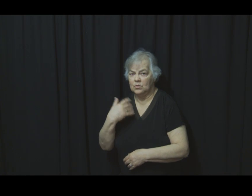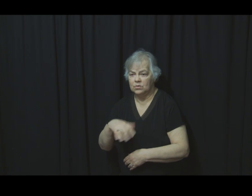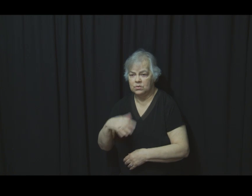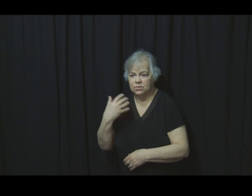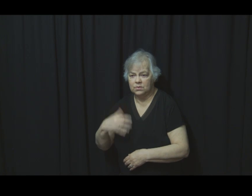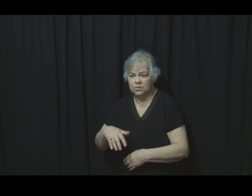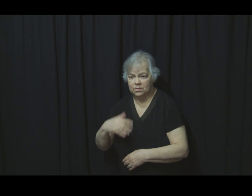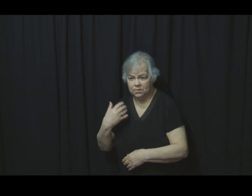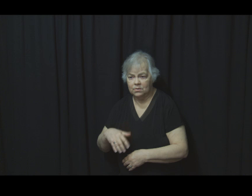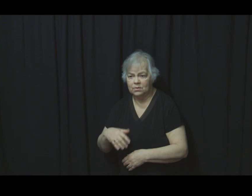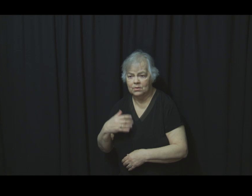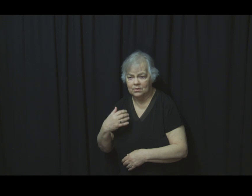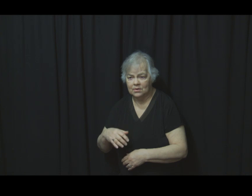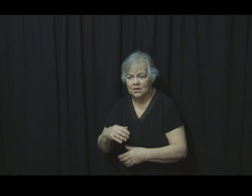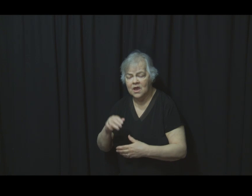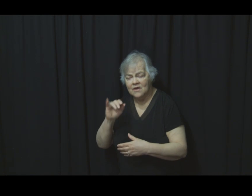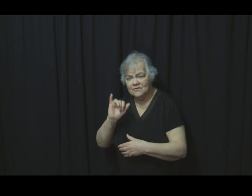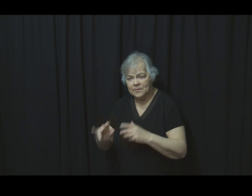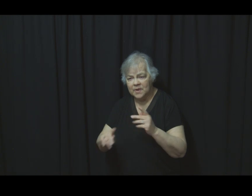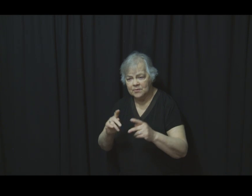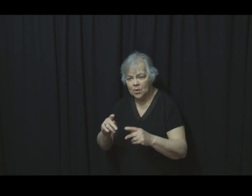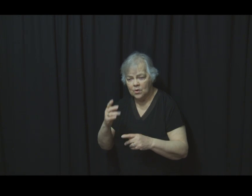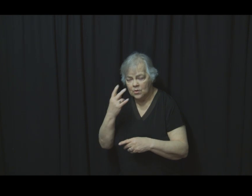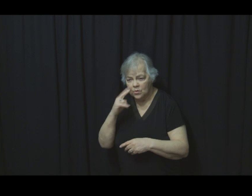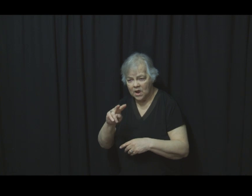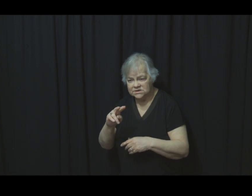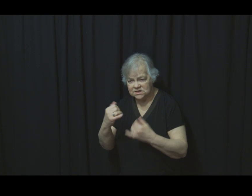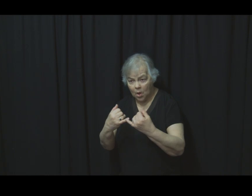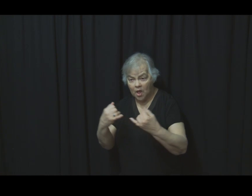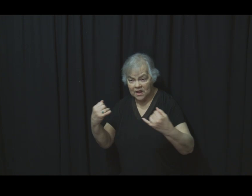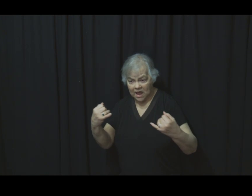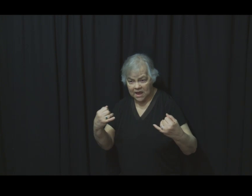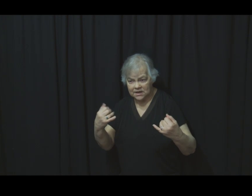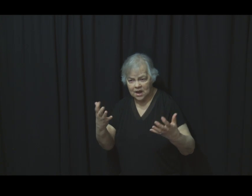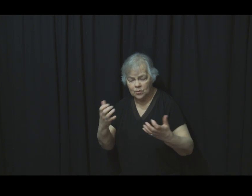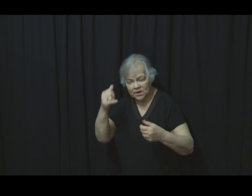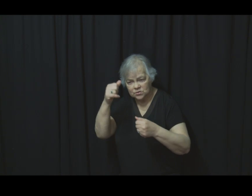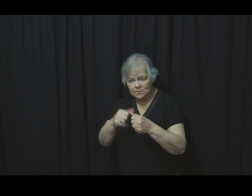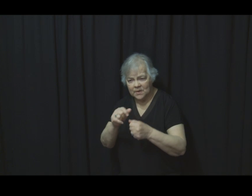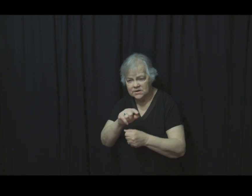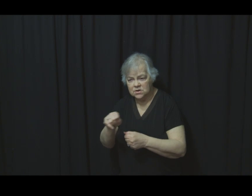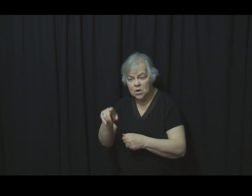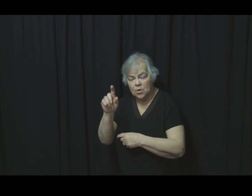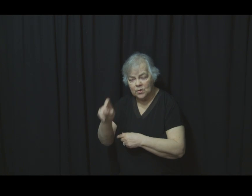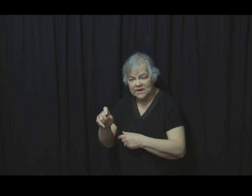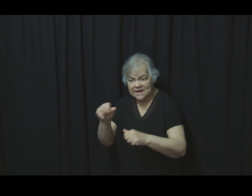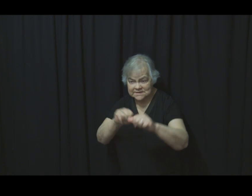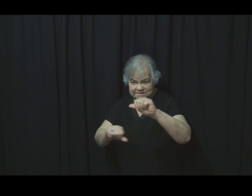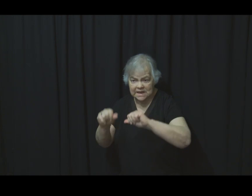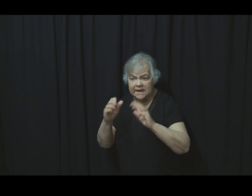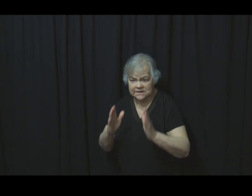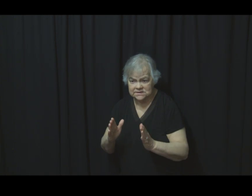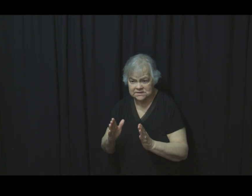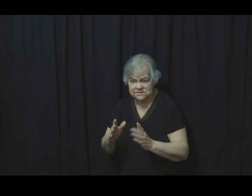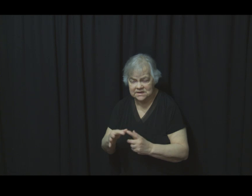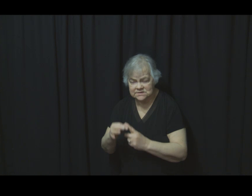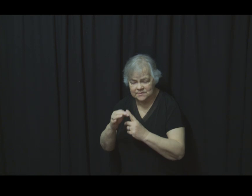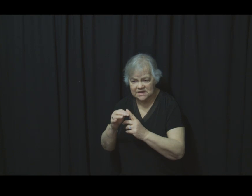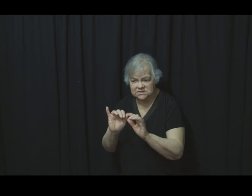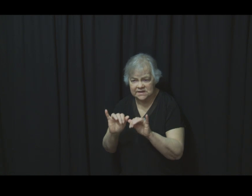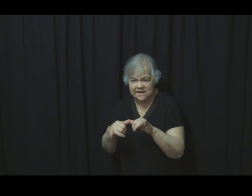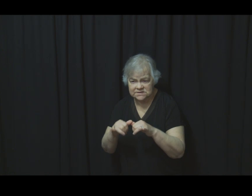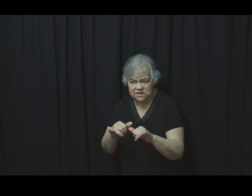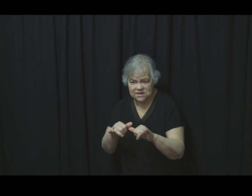And for those watching online especially, I want to remind you that we need scientists and especially engineers for the